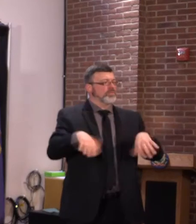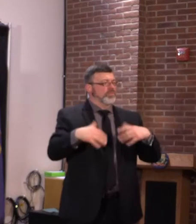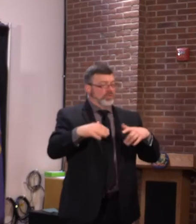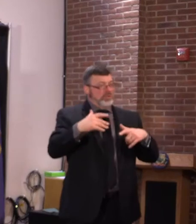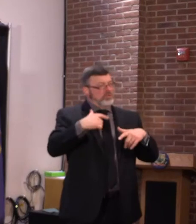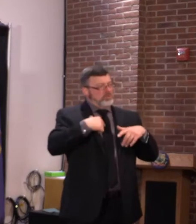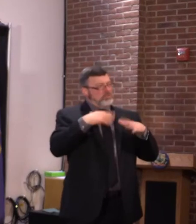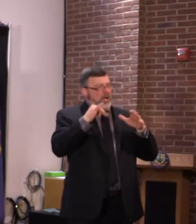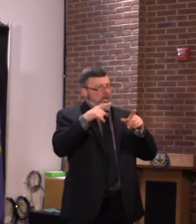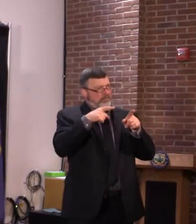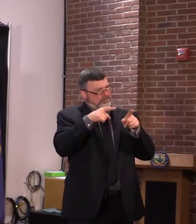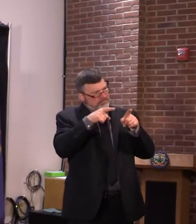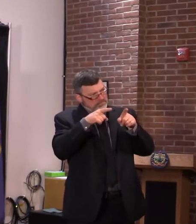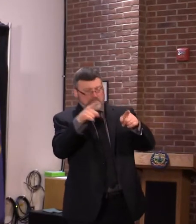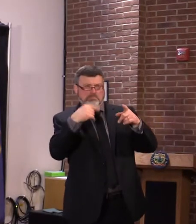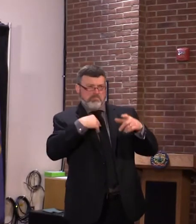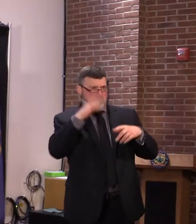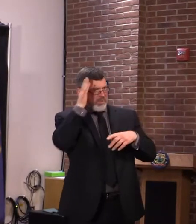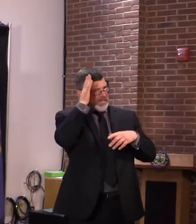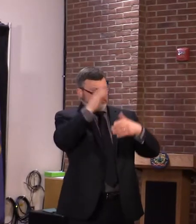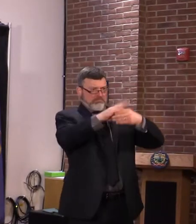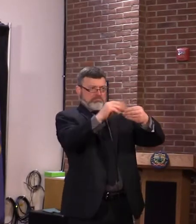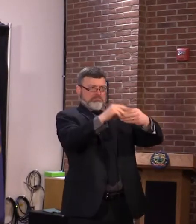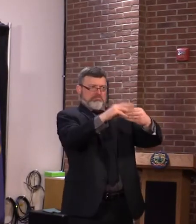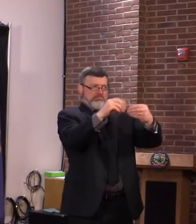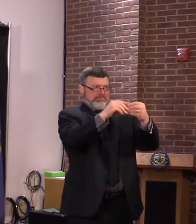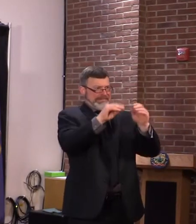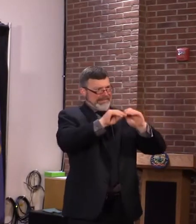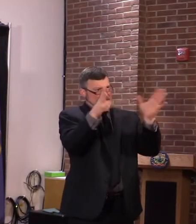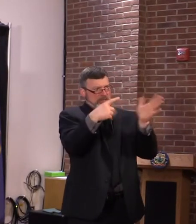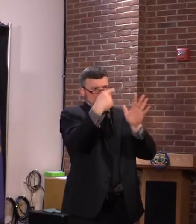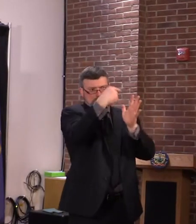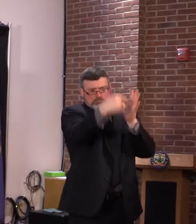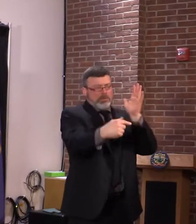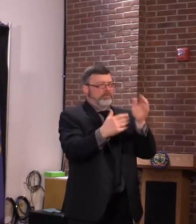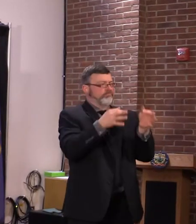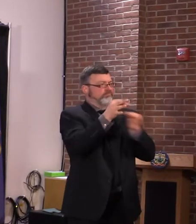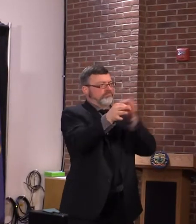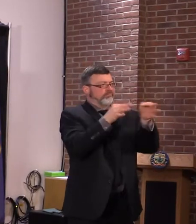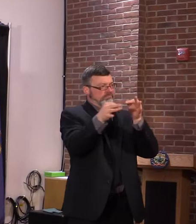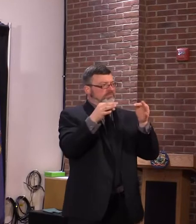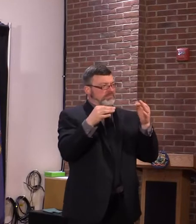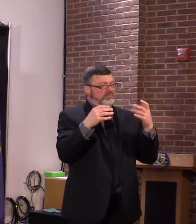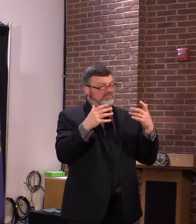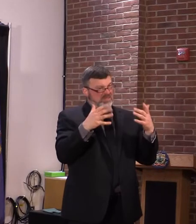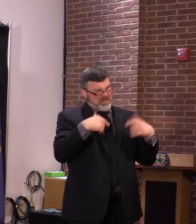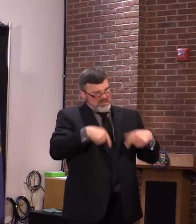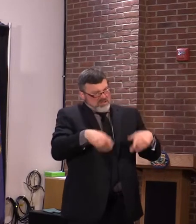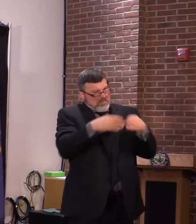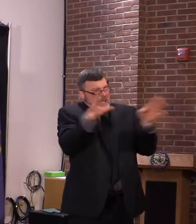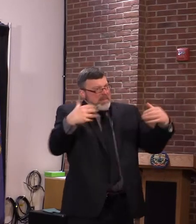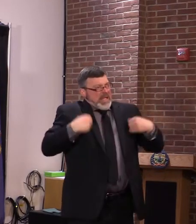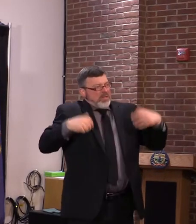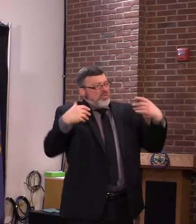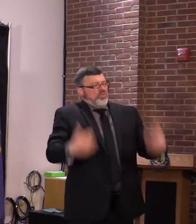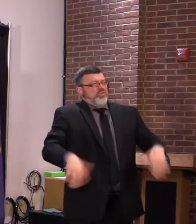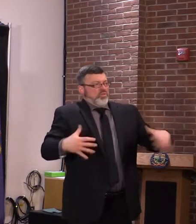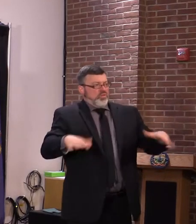shared value for public health as we begin to emerge from this latest surge together.